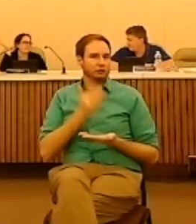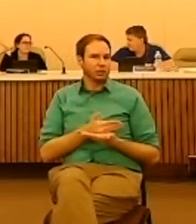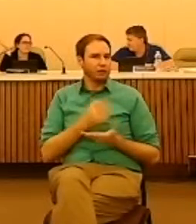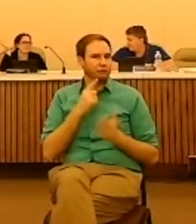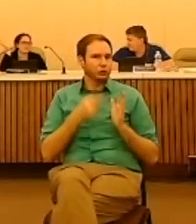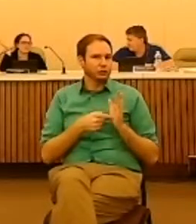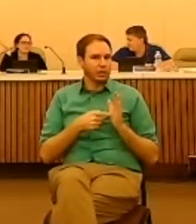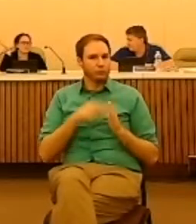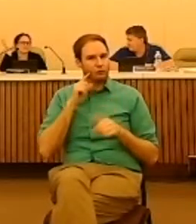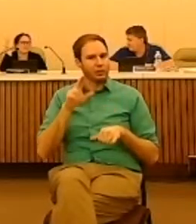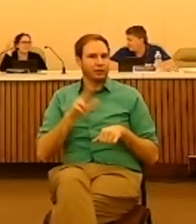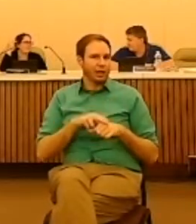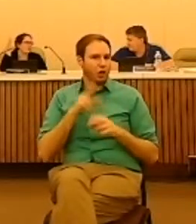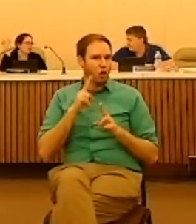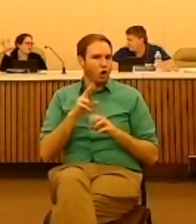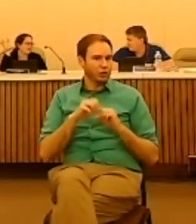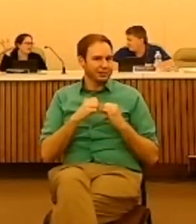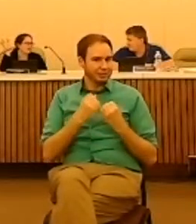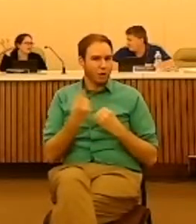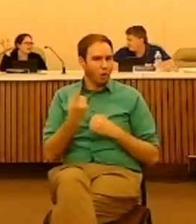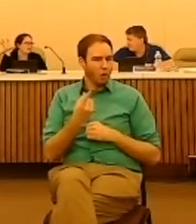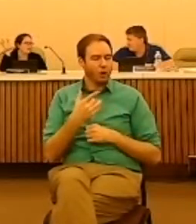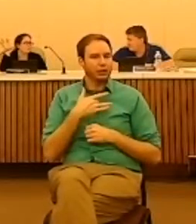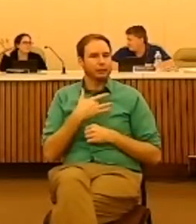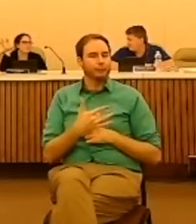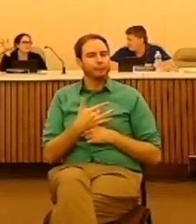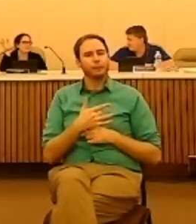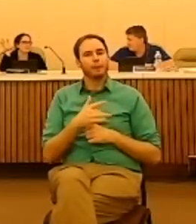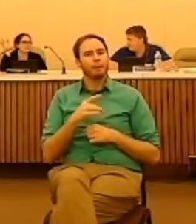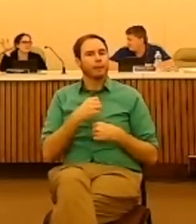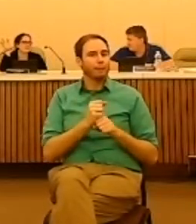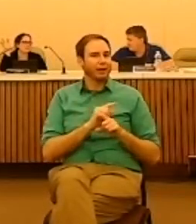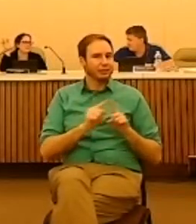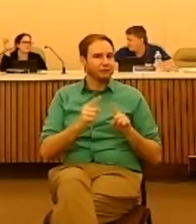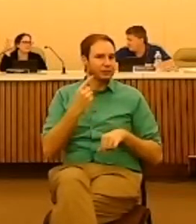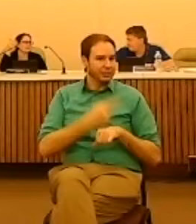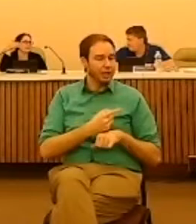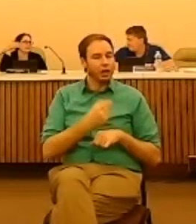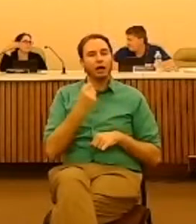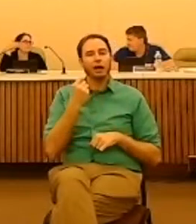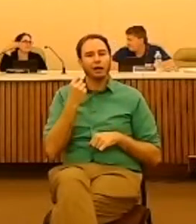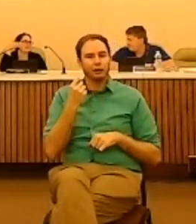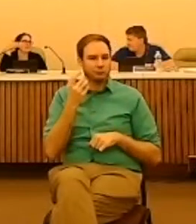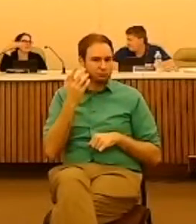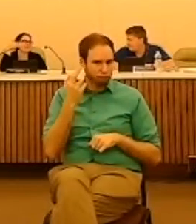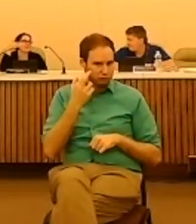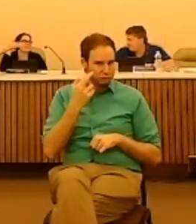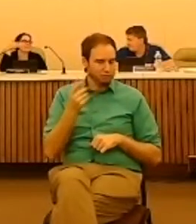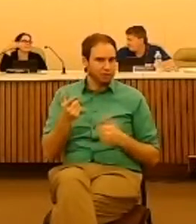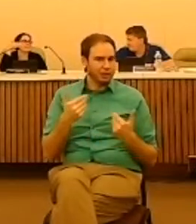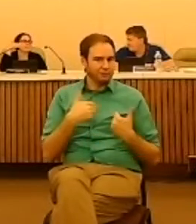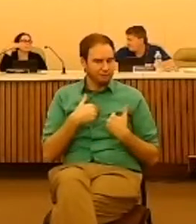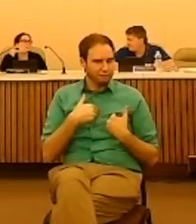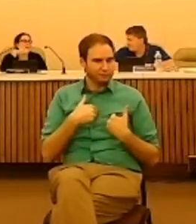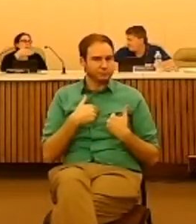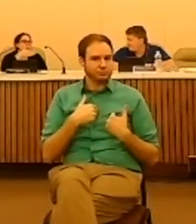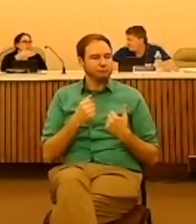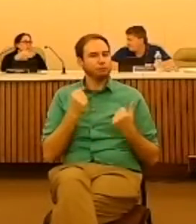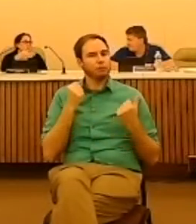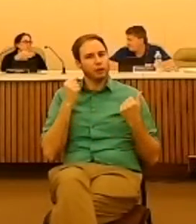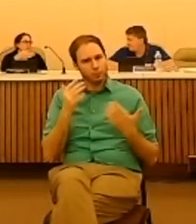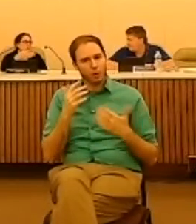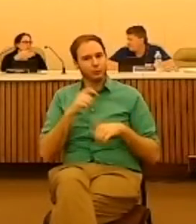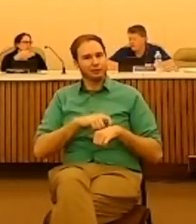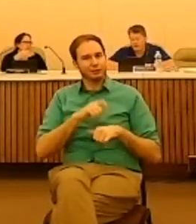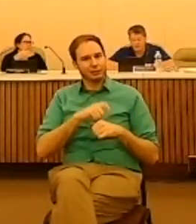for the National Honor Society, always did Make a Difference Day because they have multiple